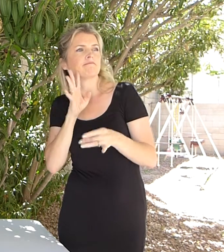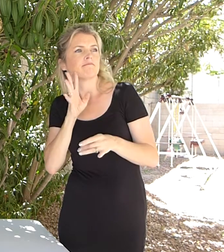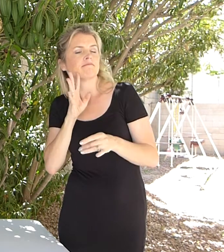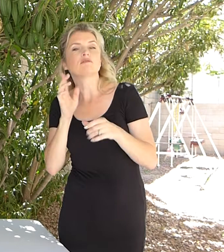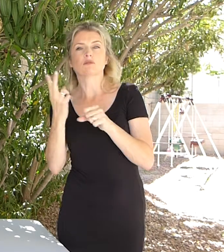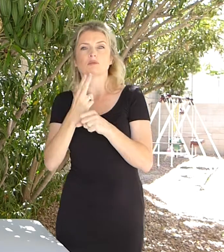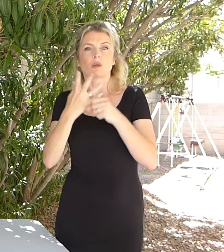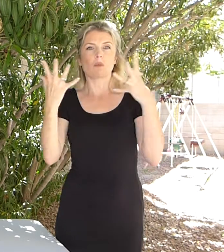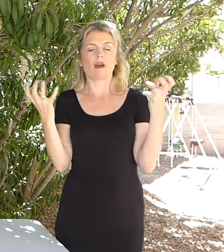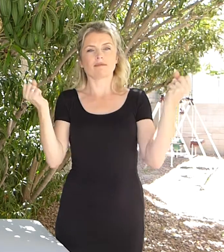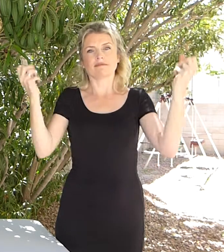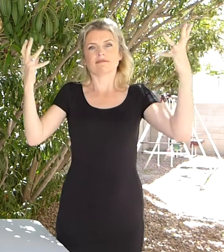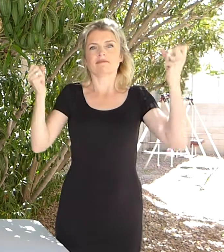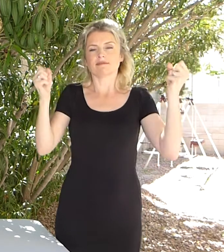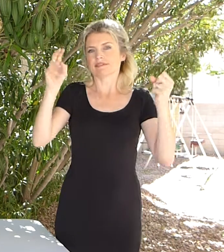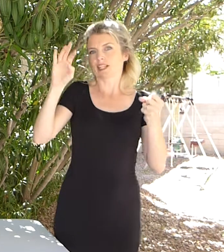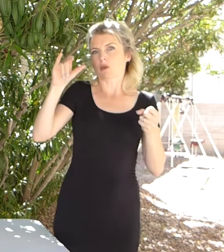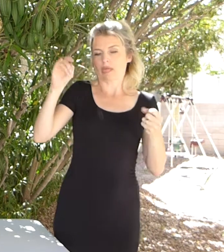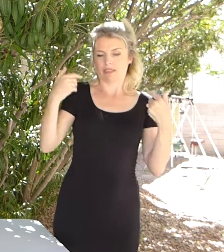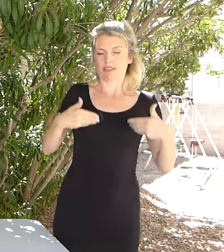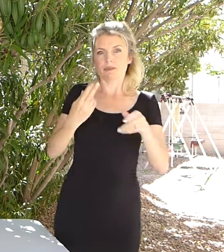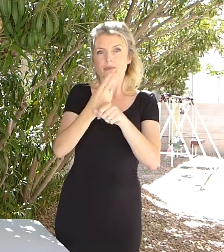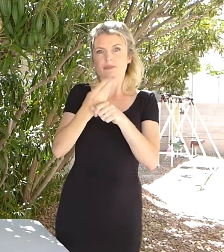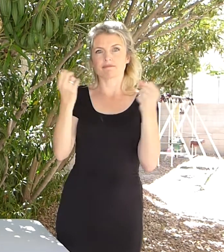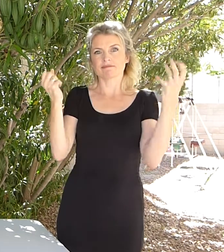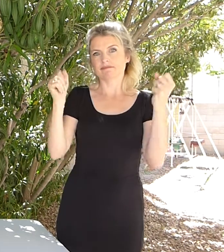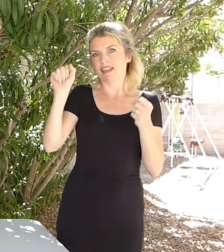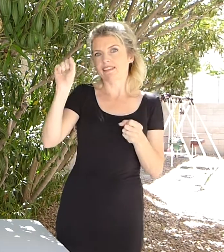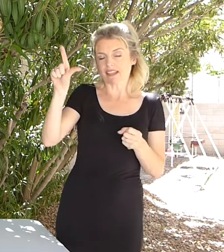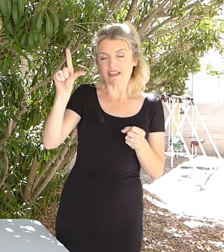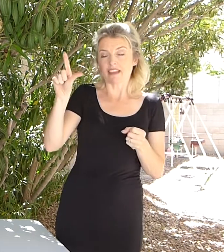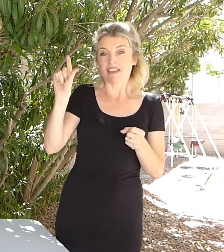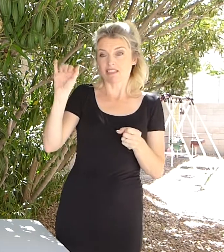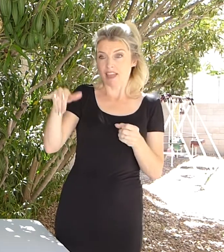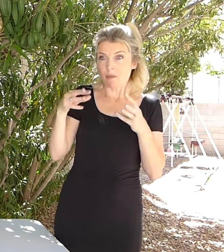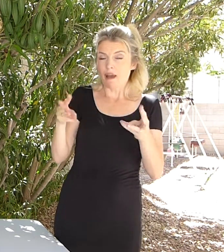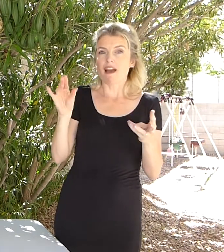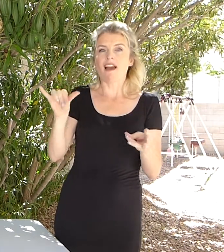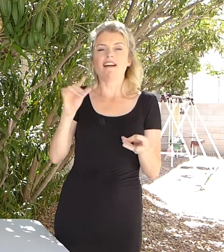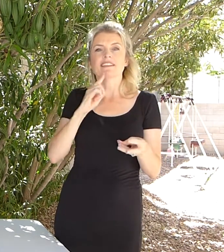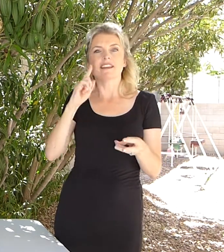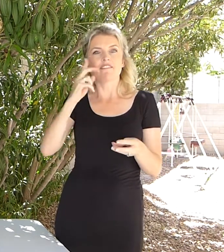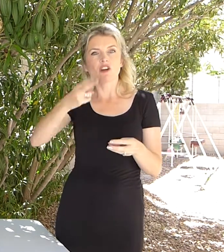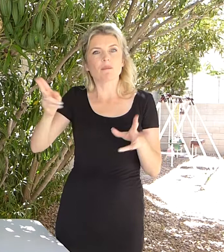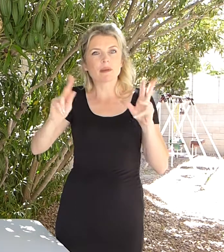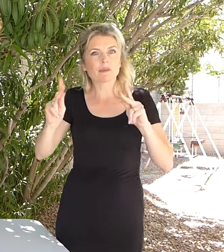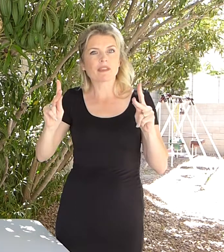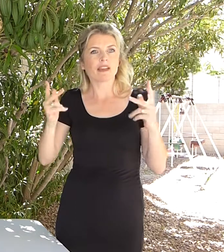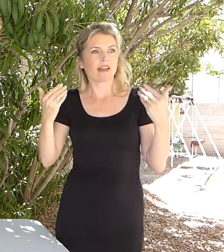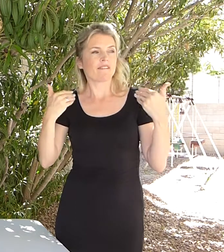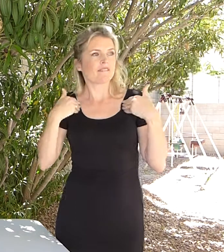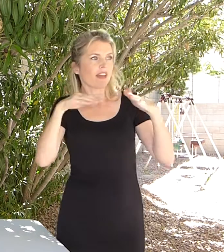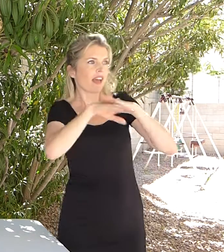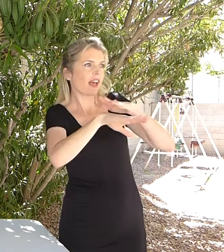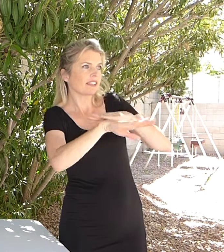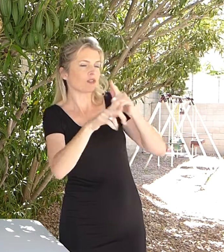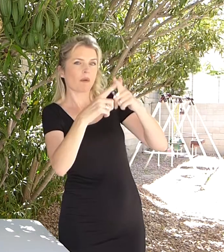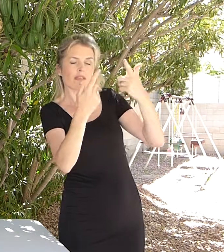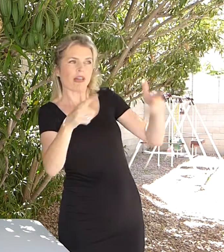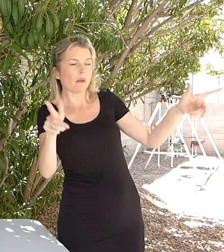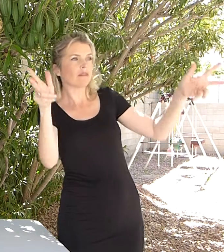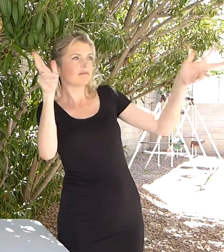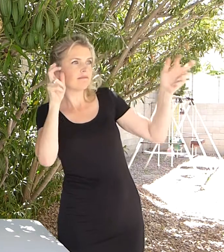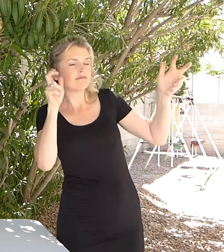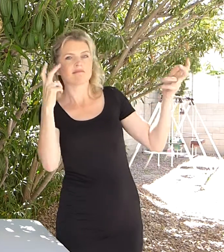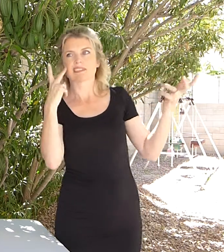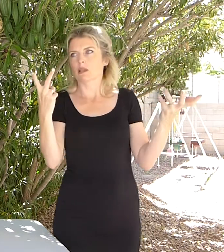use signs, and Miss Nicole's using ASL, and that way, deaf and hard of hearing people, they always have access to language. They always